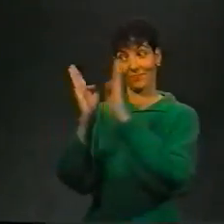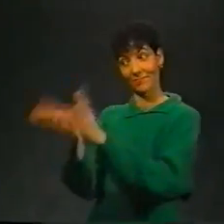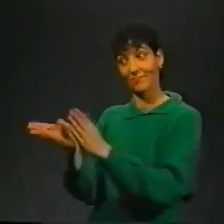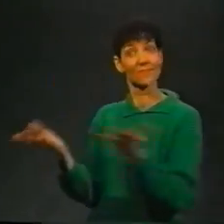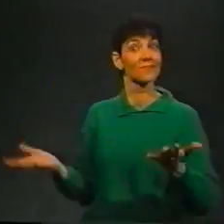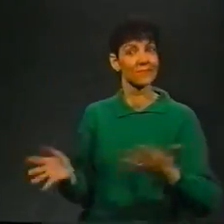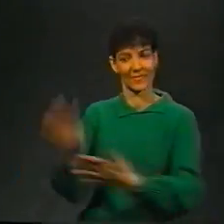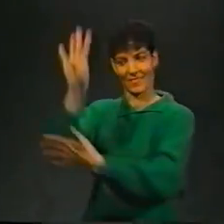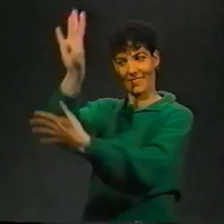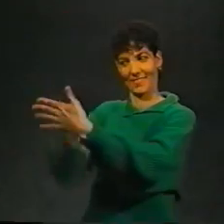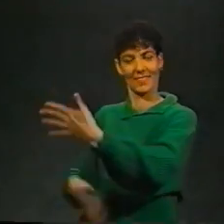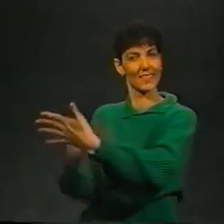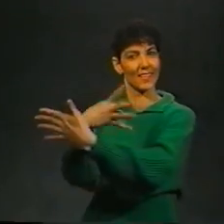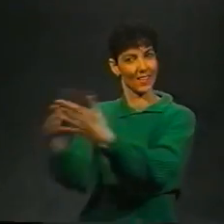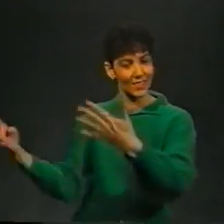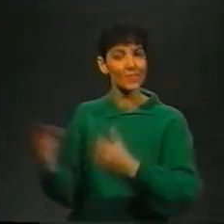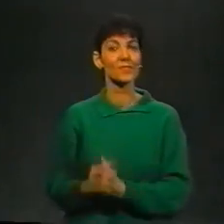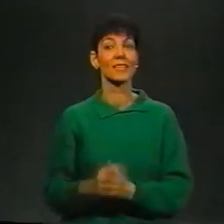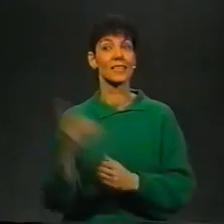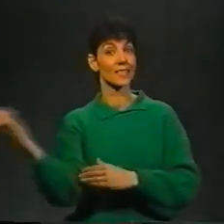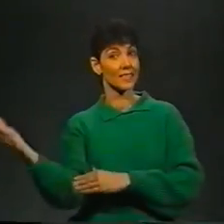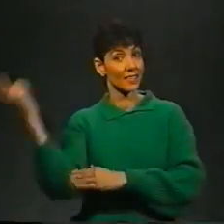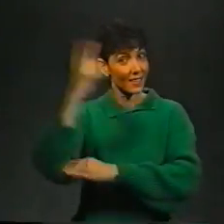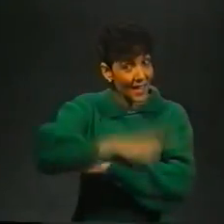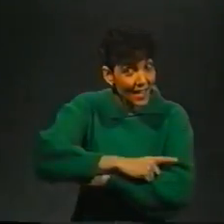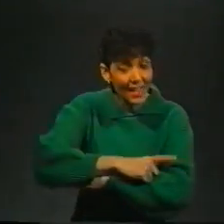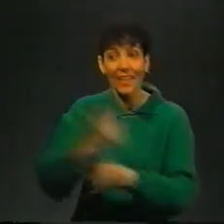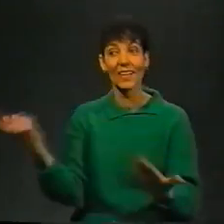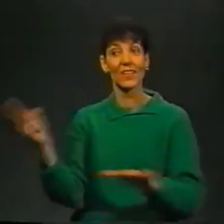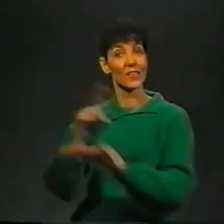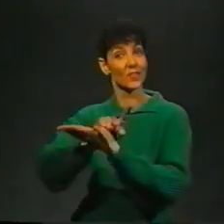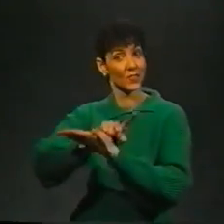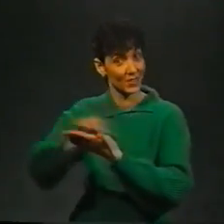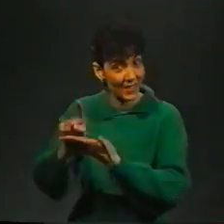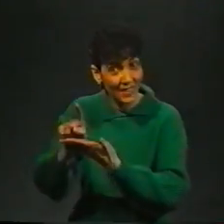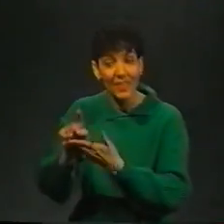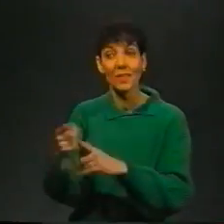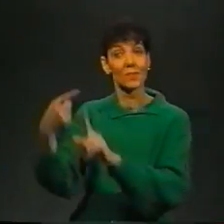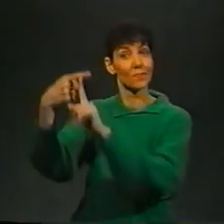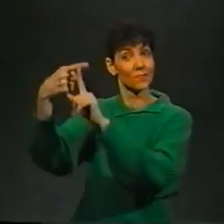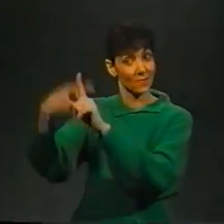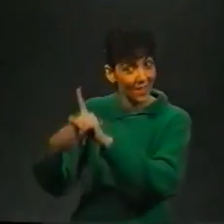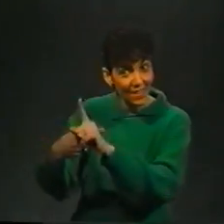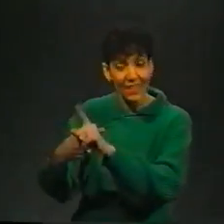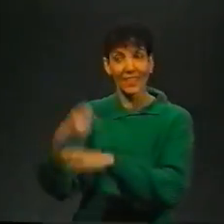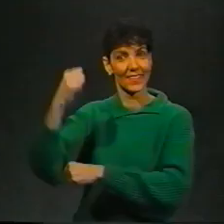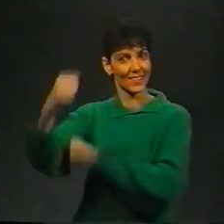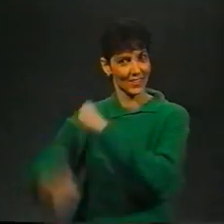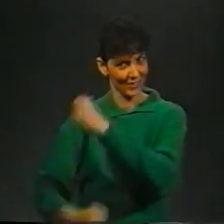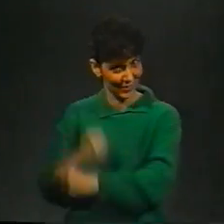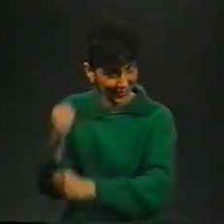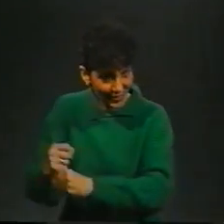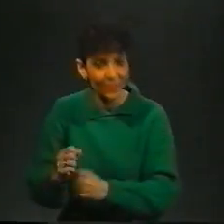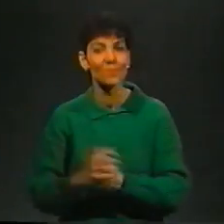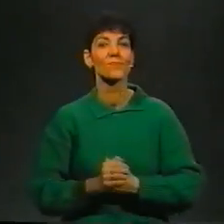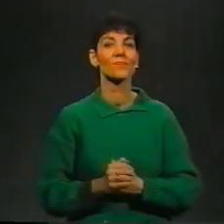Calendar time, such as days, weeks, months, and years, also form a separate